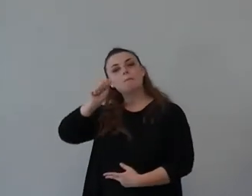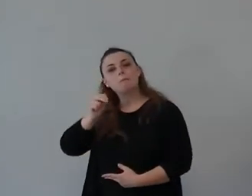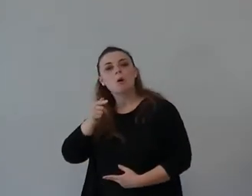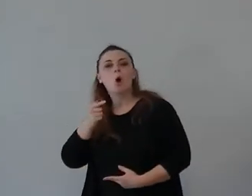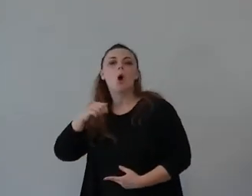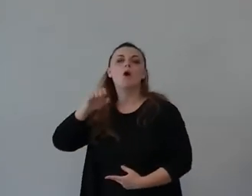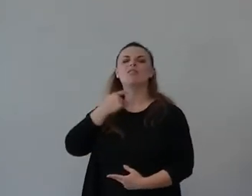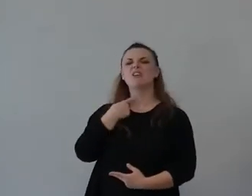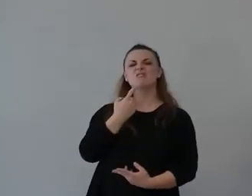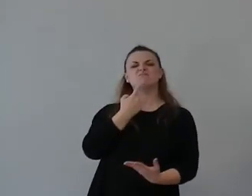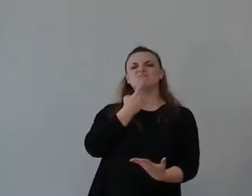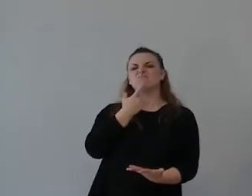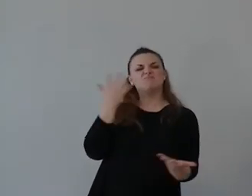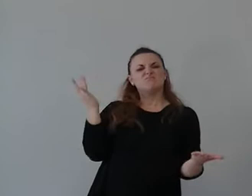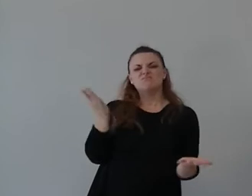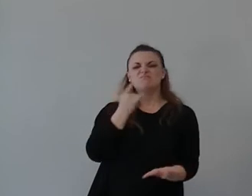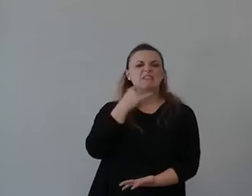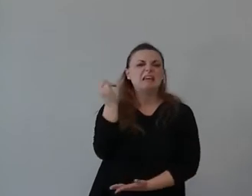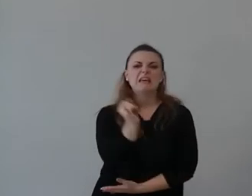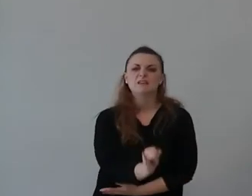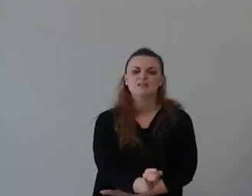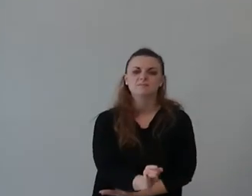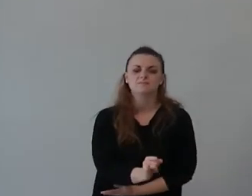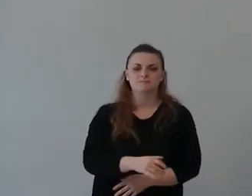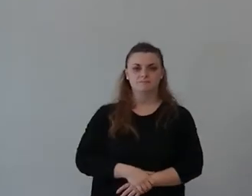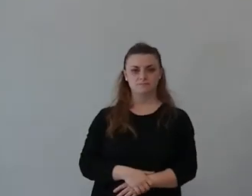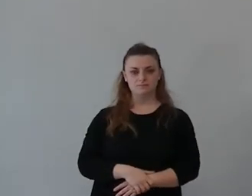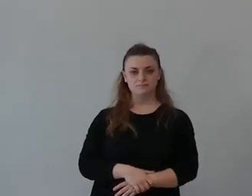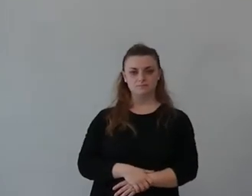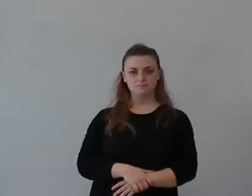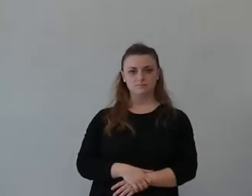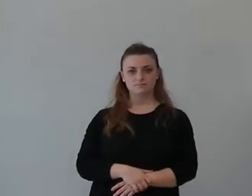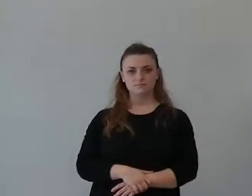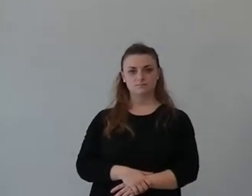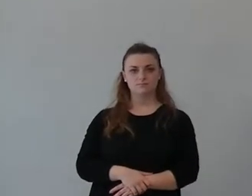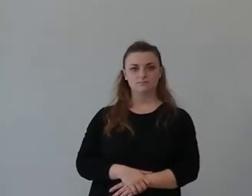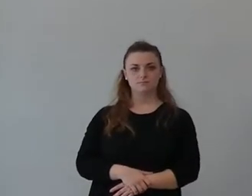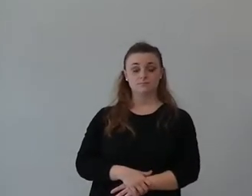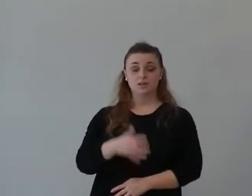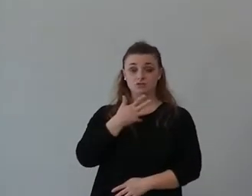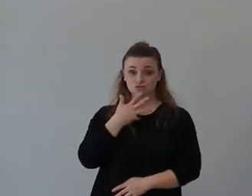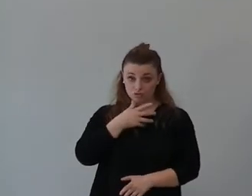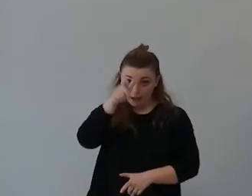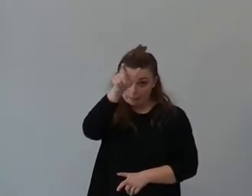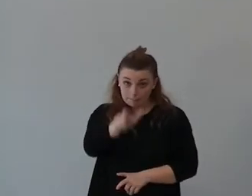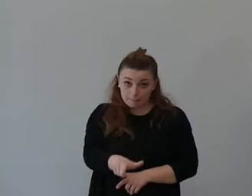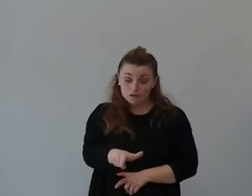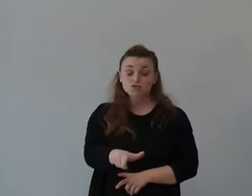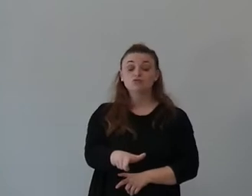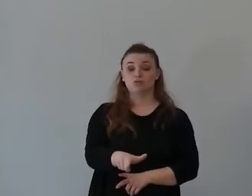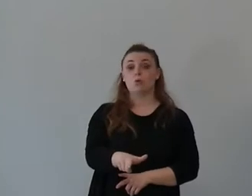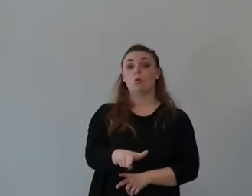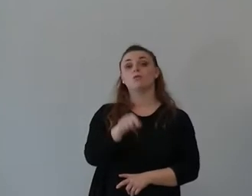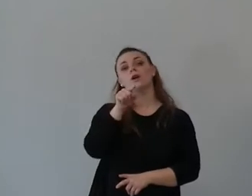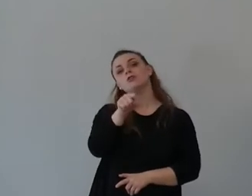that doesn't yet have a relationship with Jesus Christ? C'è per esempio qualcuno che conosci che non ha ancora